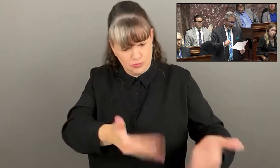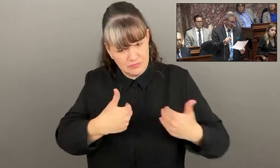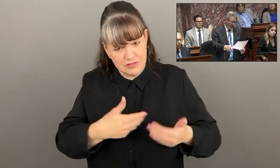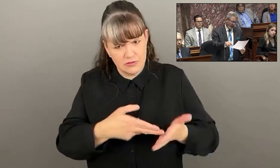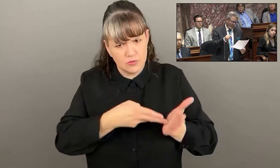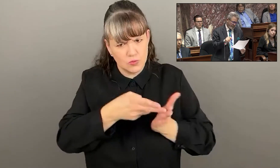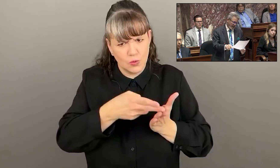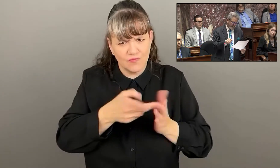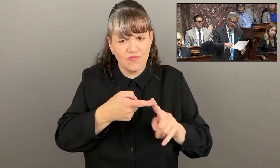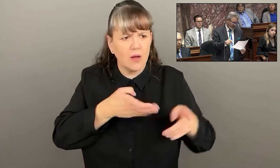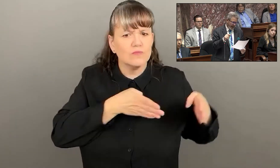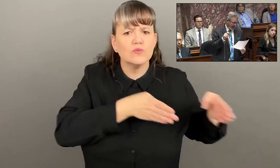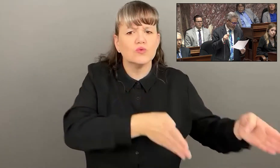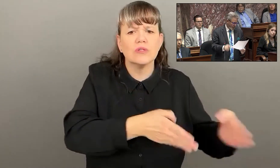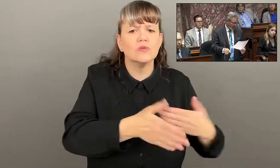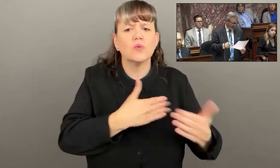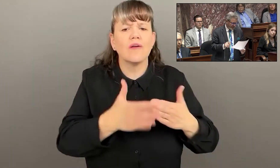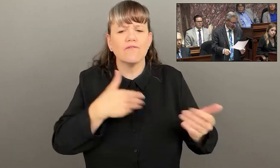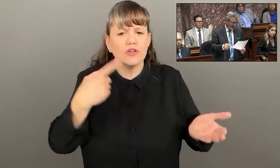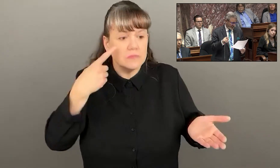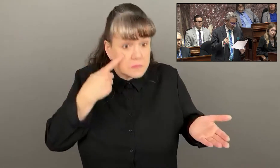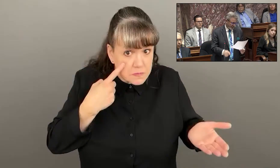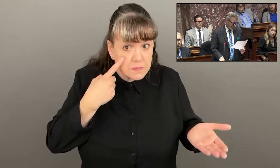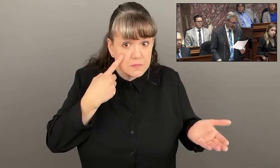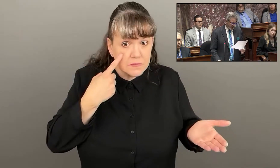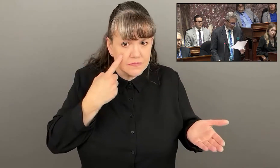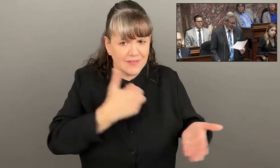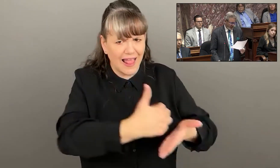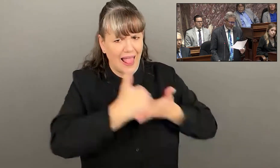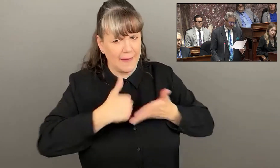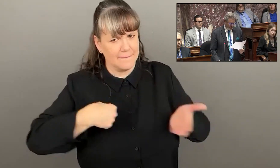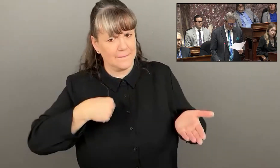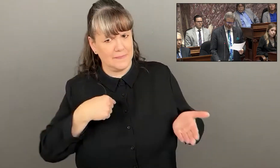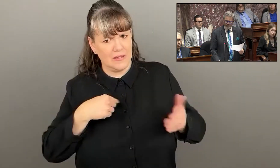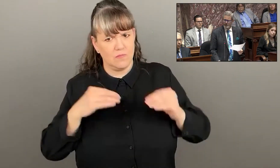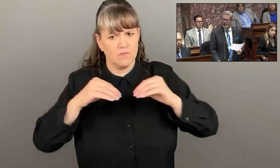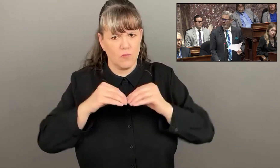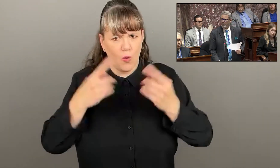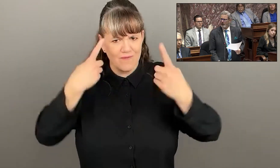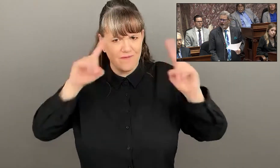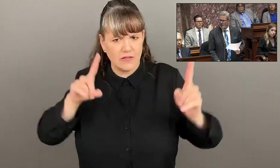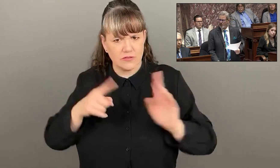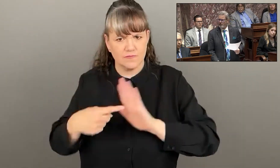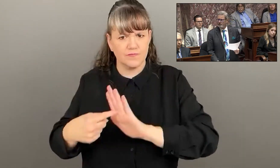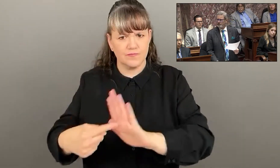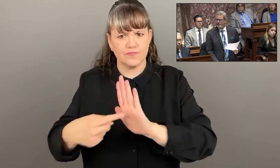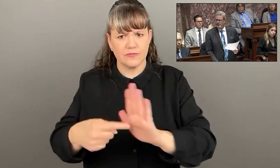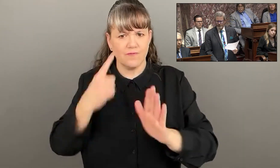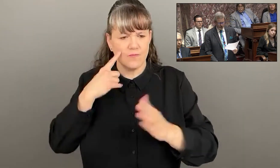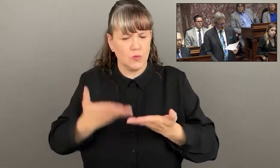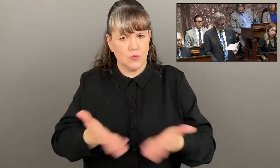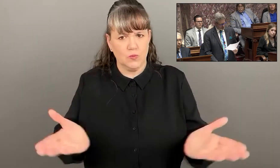and that will help me be a more effective representative for you," unquote.